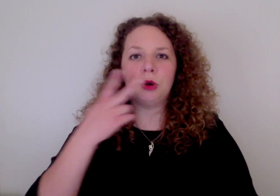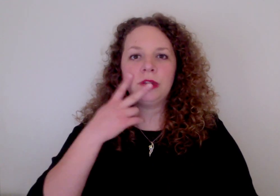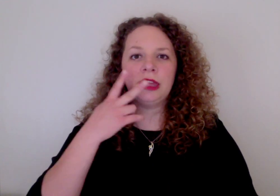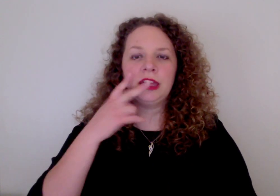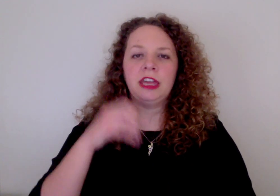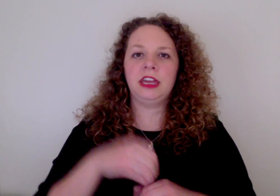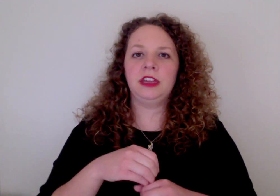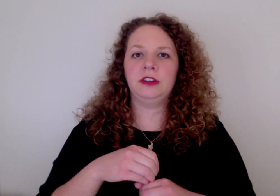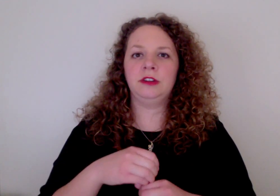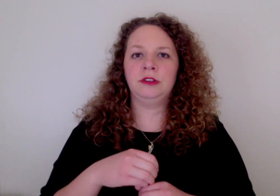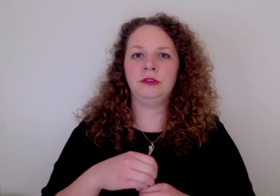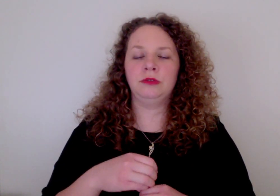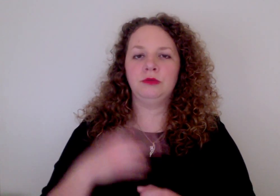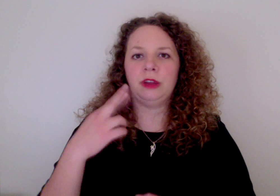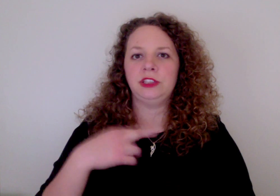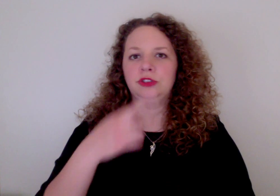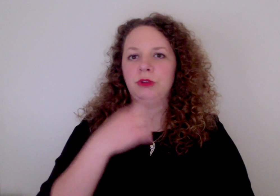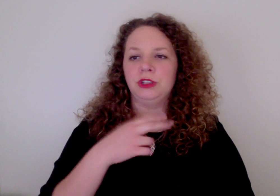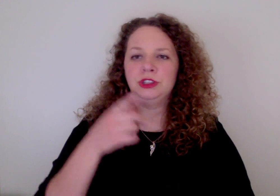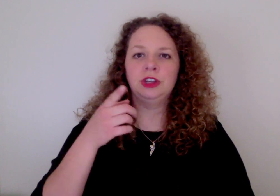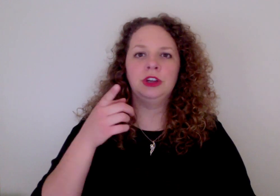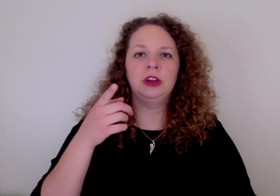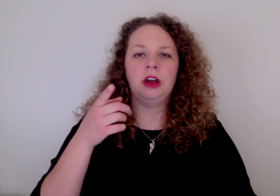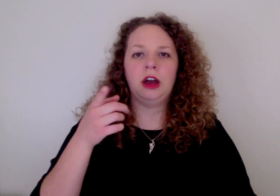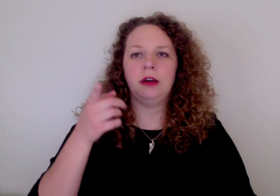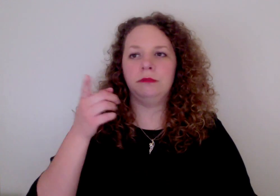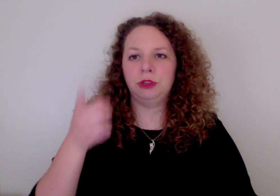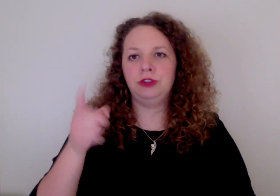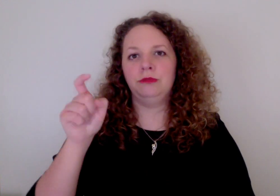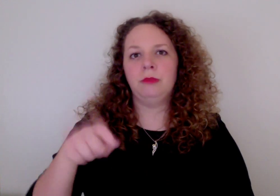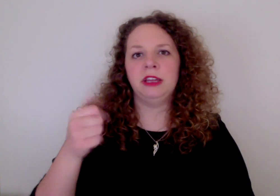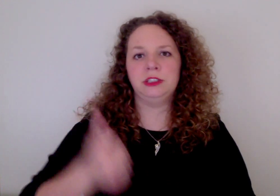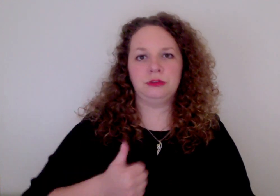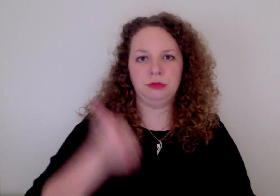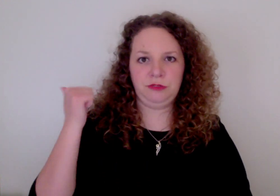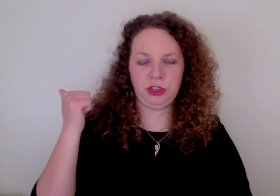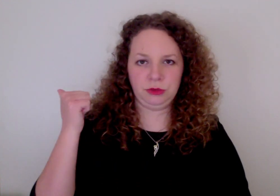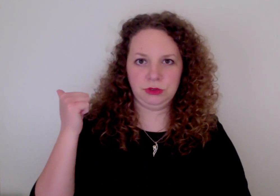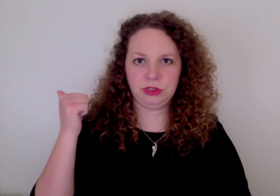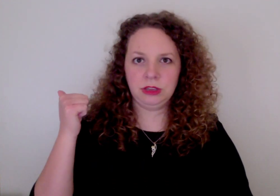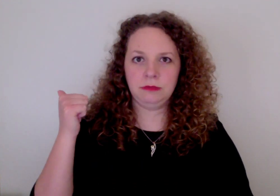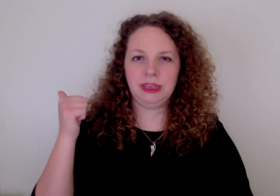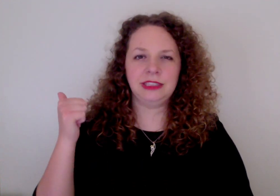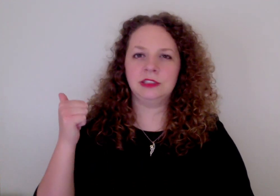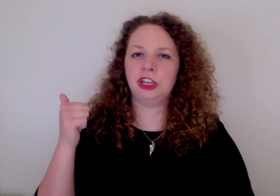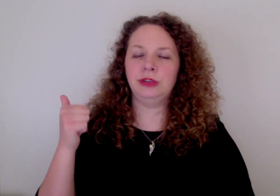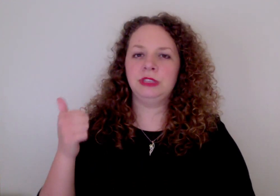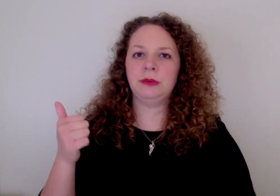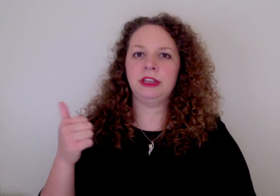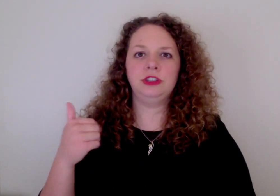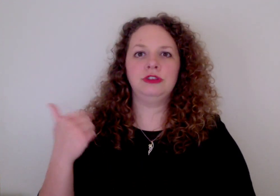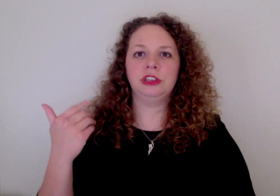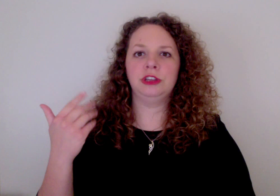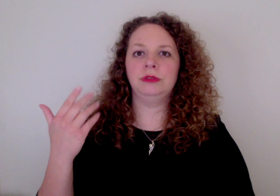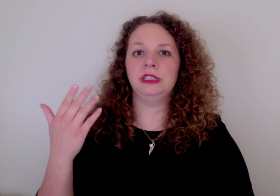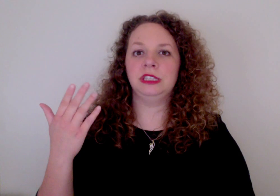smoking in restaurants you must refuse, because it's not used that way. It's usually used